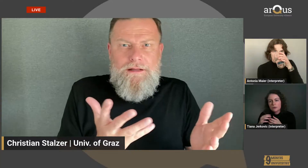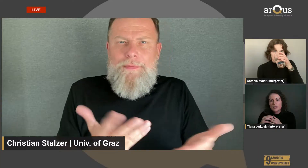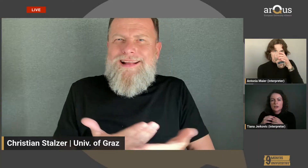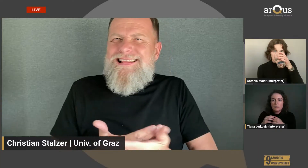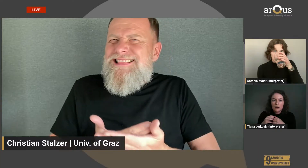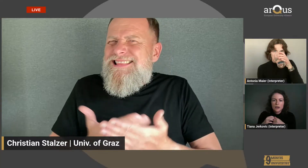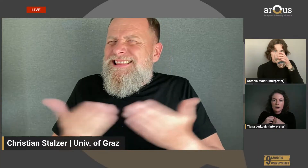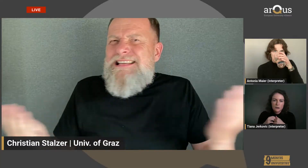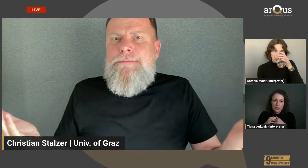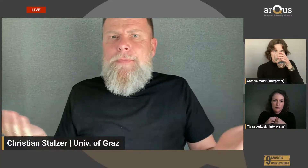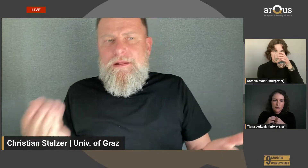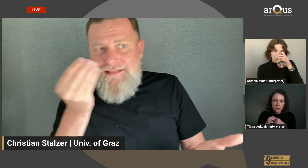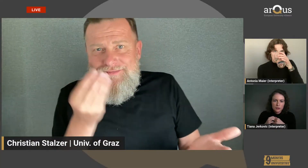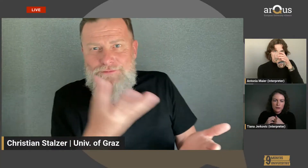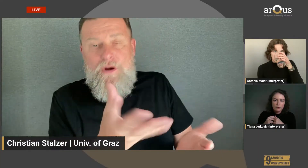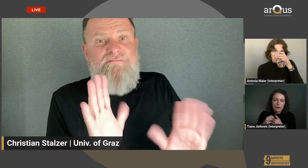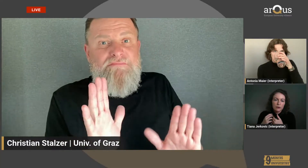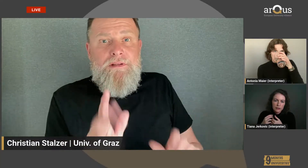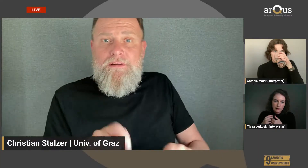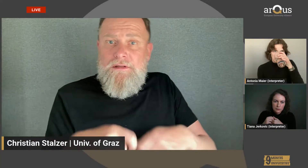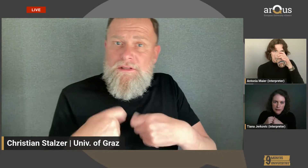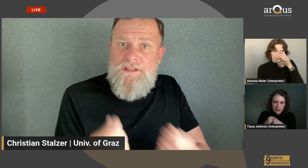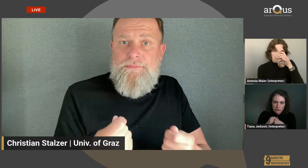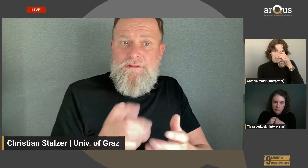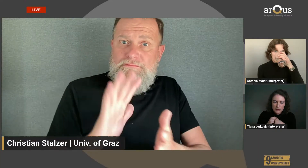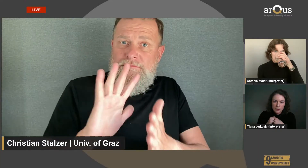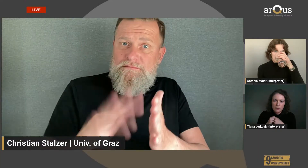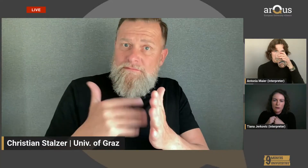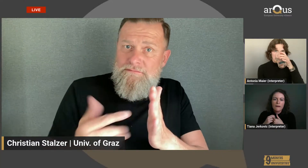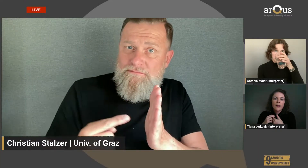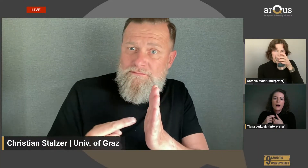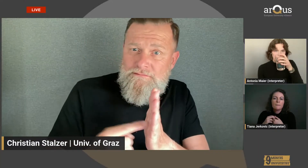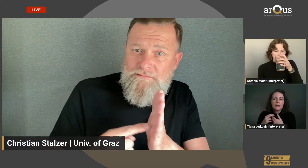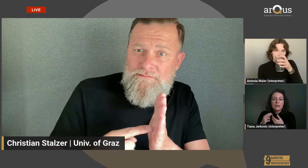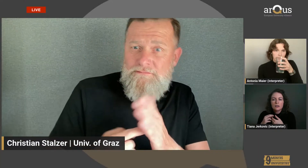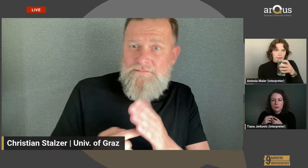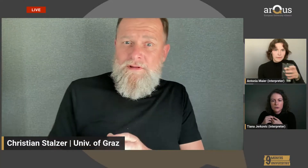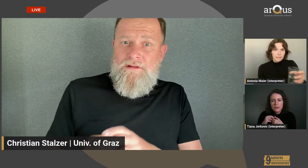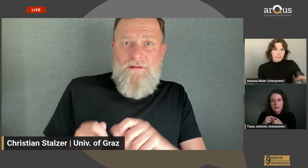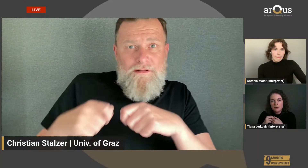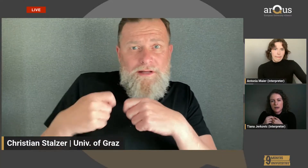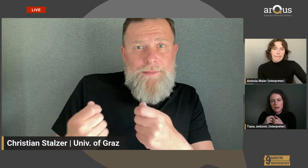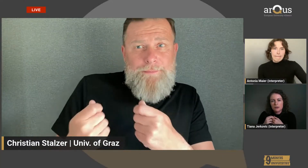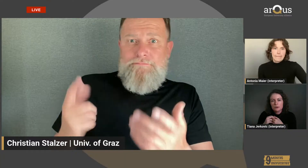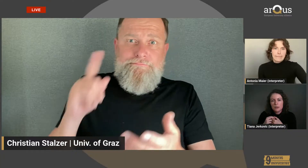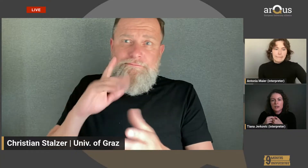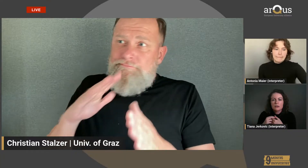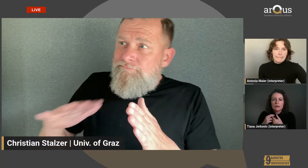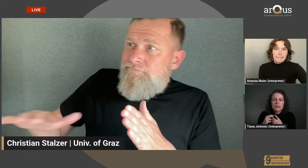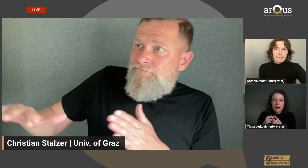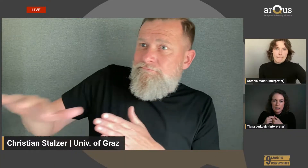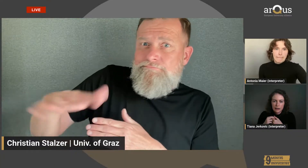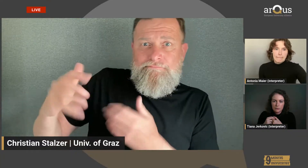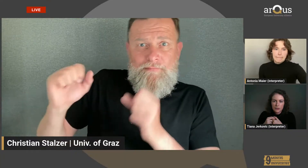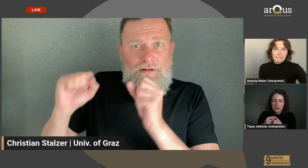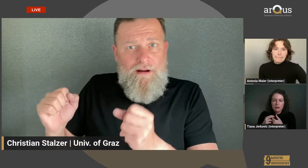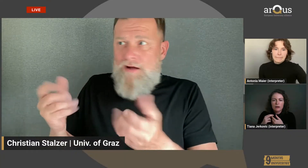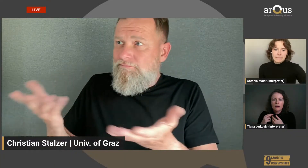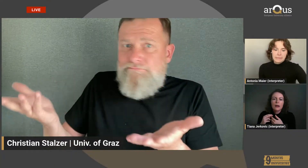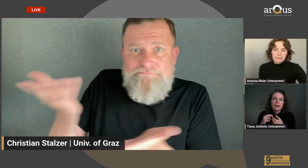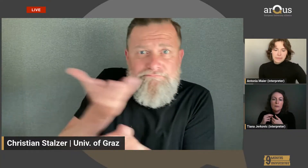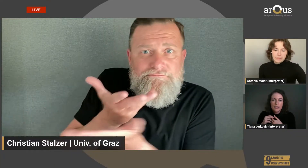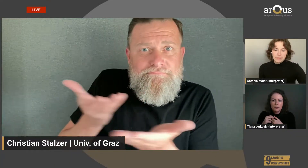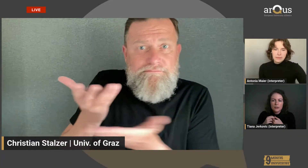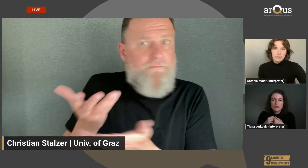the information about how to have the surgery for a cochlear implant, for example, but they don't receive any information on sign language and